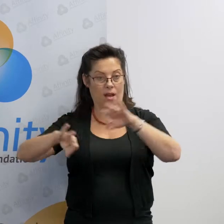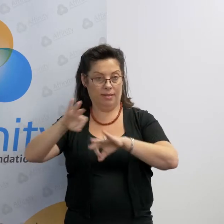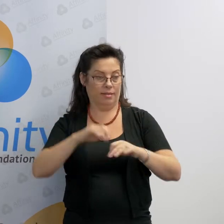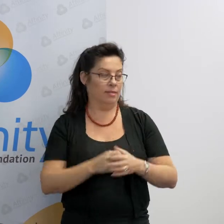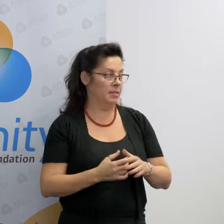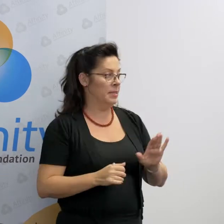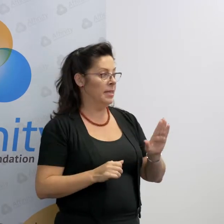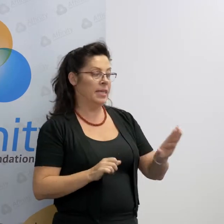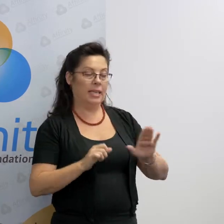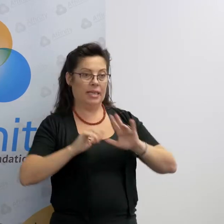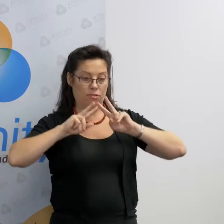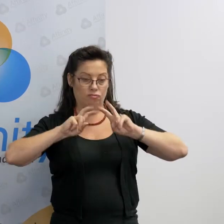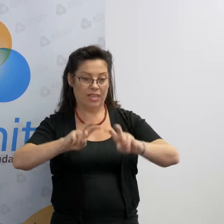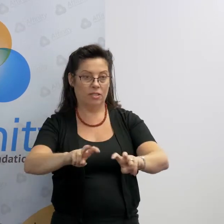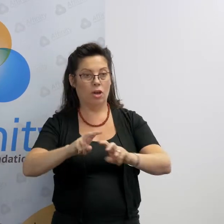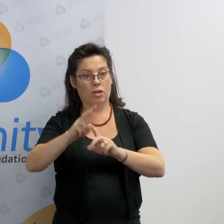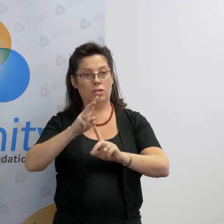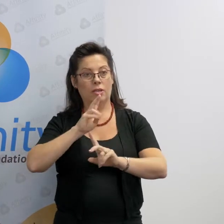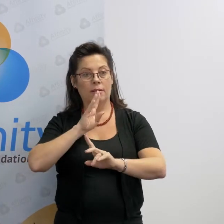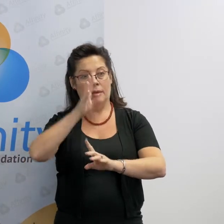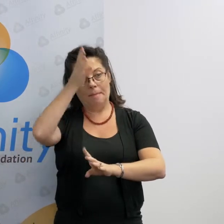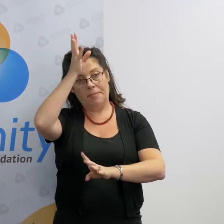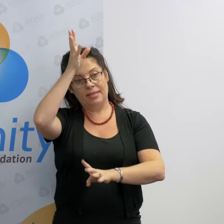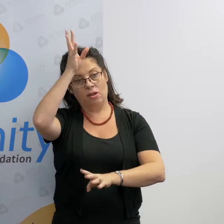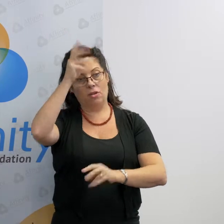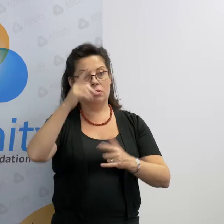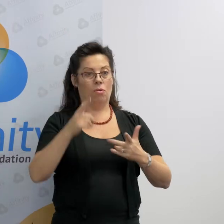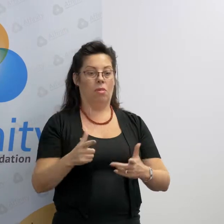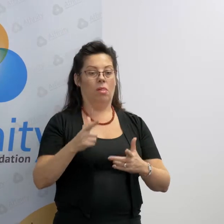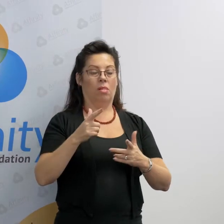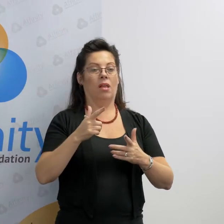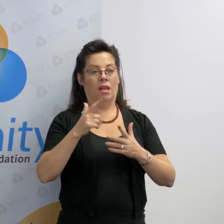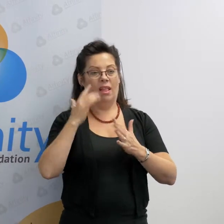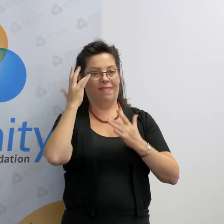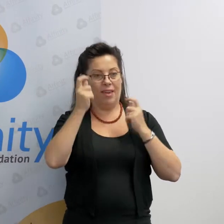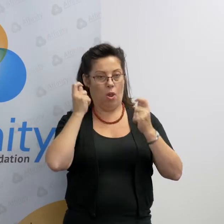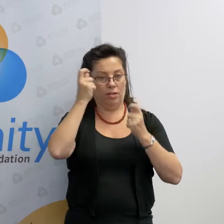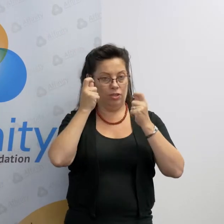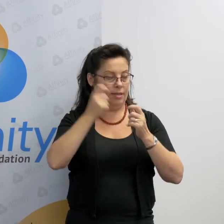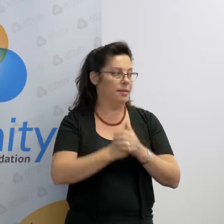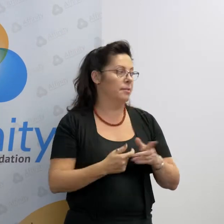Pentecostal theology, and since he incurred a spinal injury in 2010,